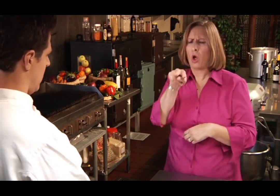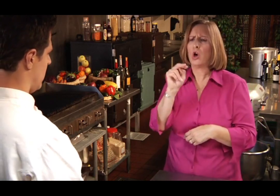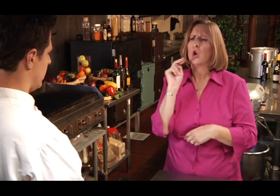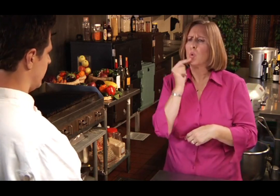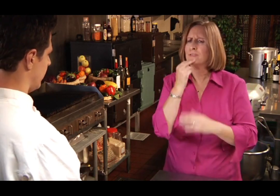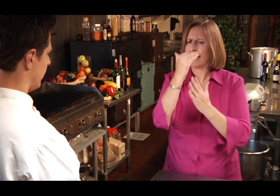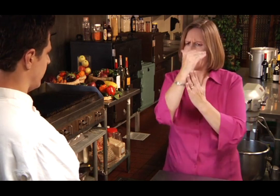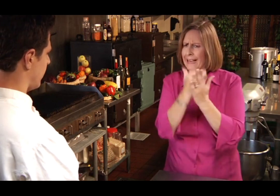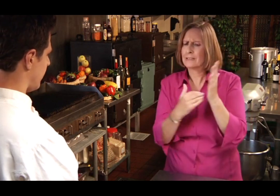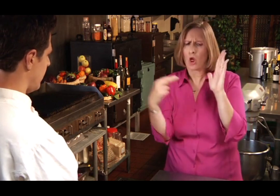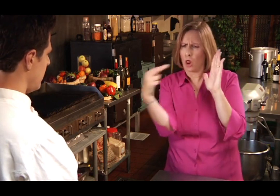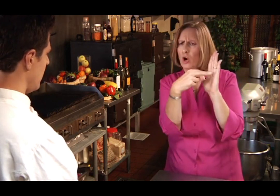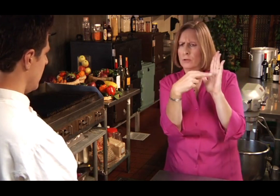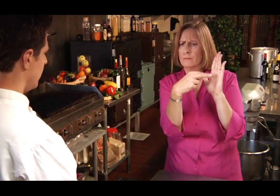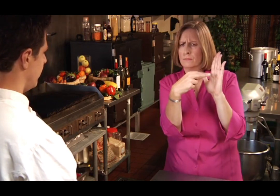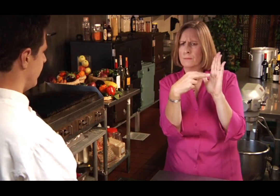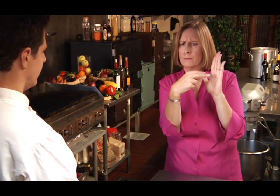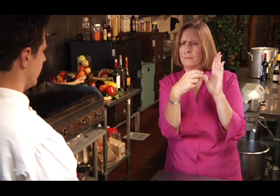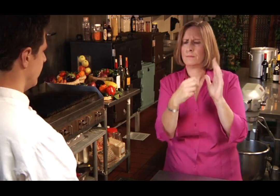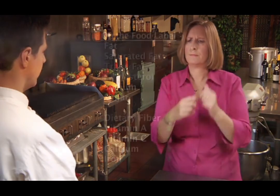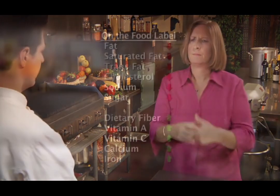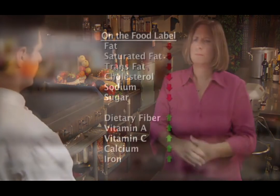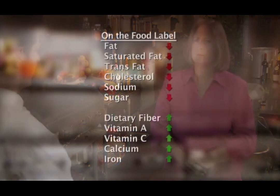Look at the food label for a list of nutrients.